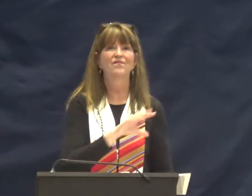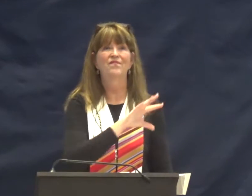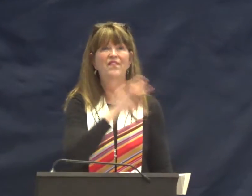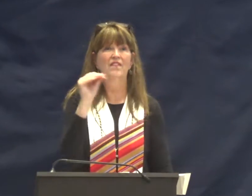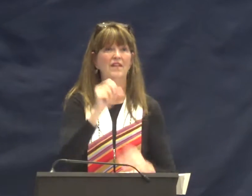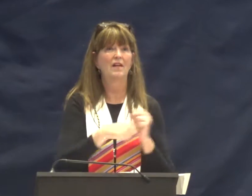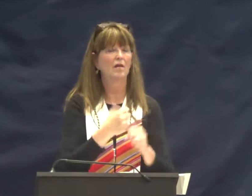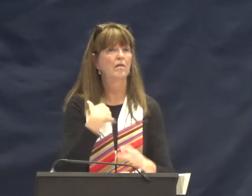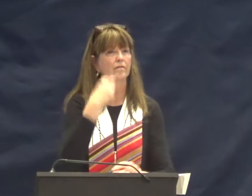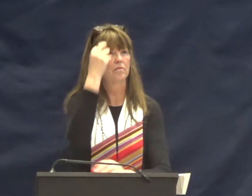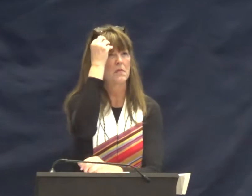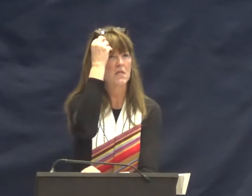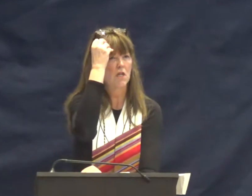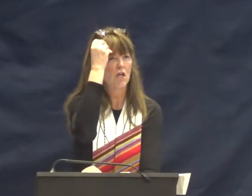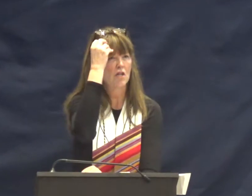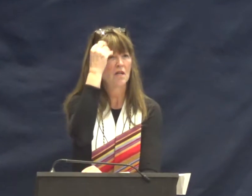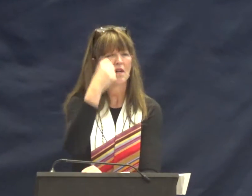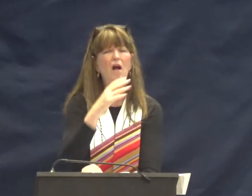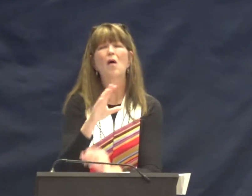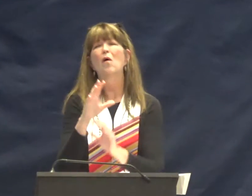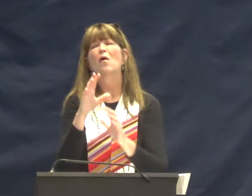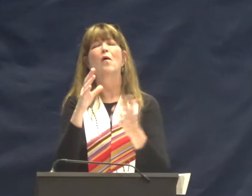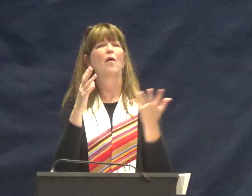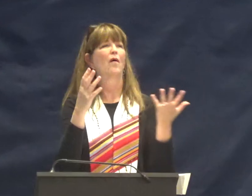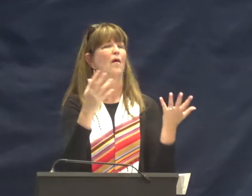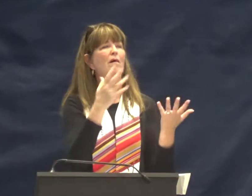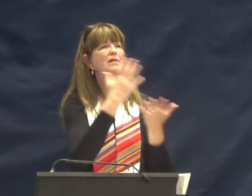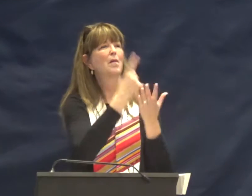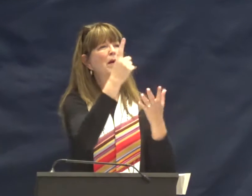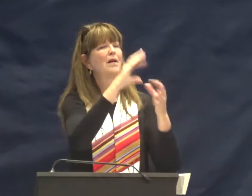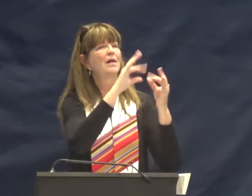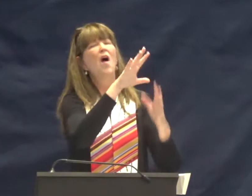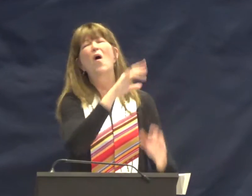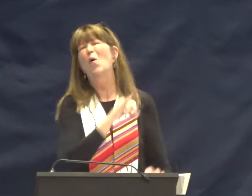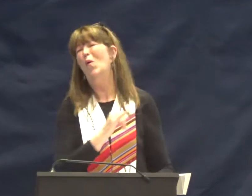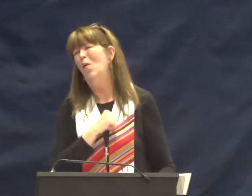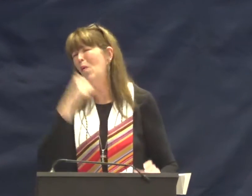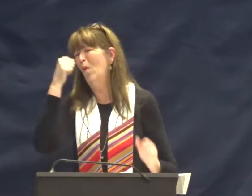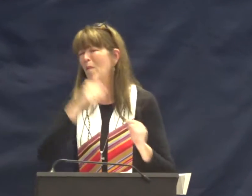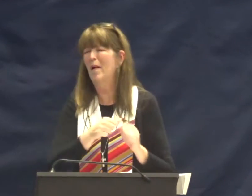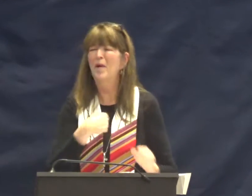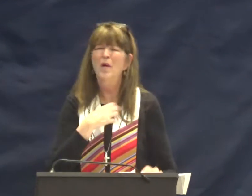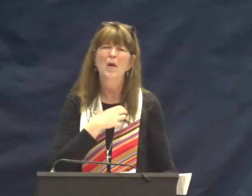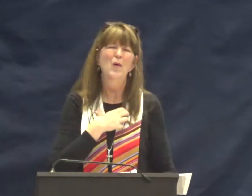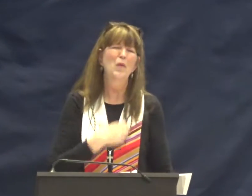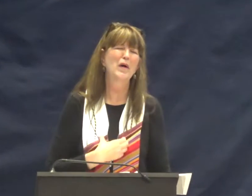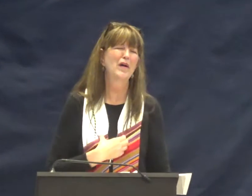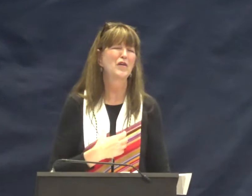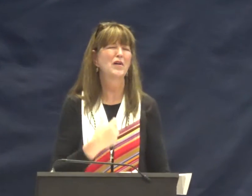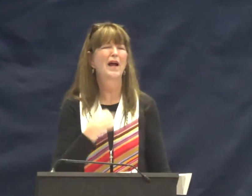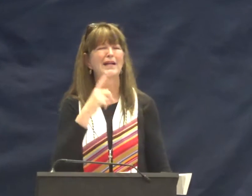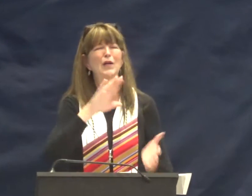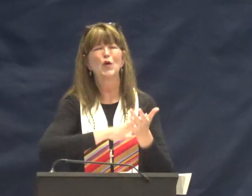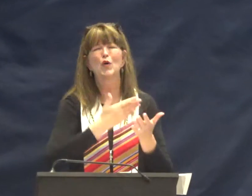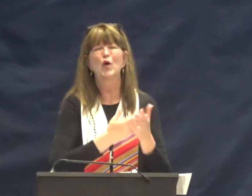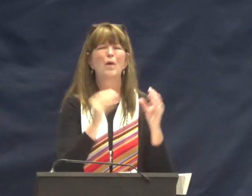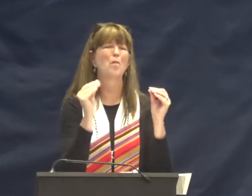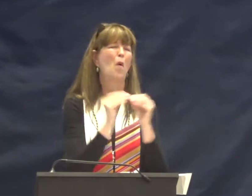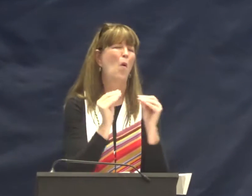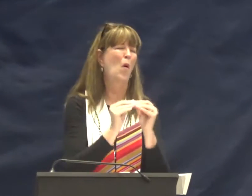ago, maybe 50 years ago, and I am still thinking about it. And somebody would say, oh, you remember, I wish that I